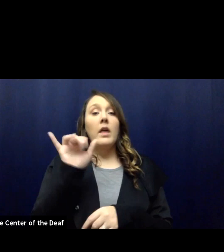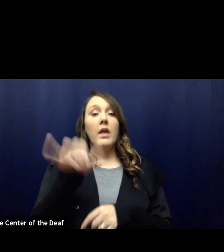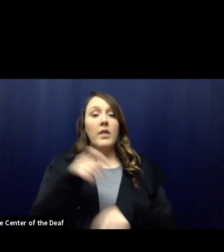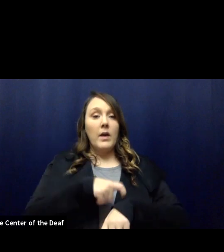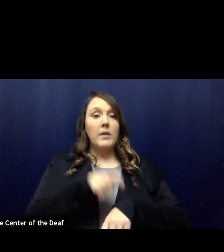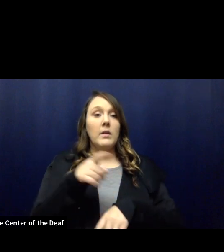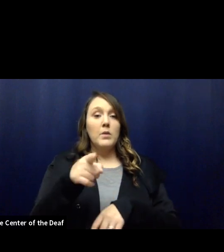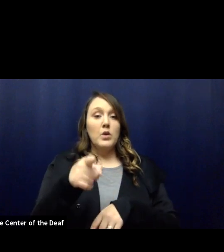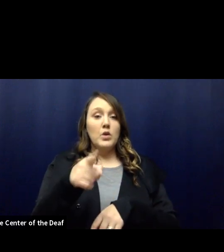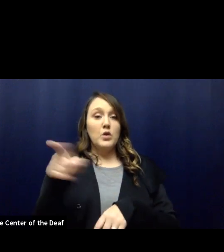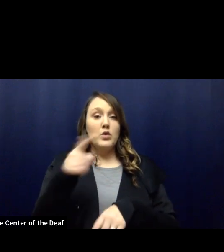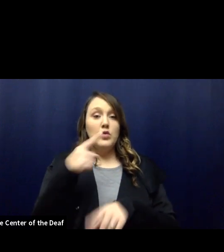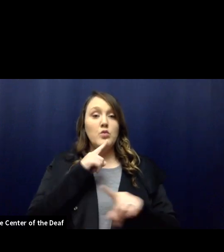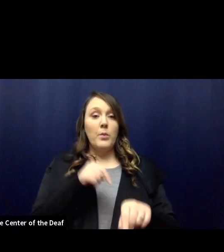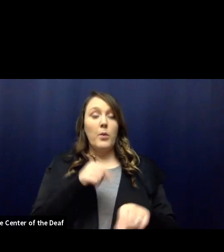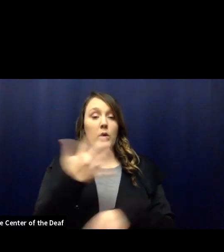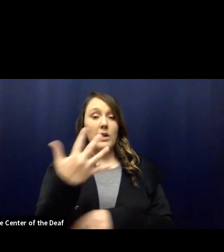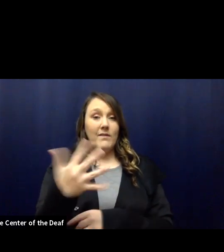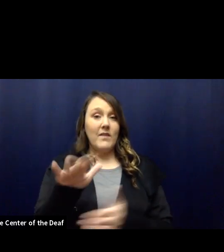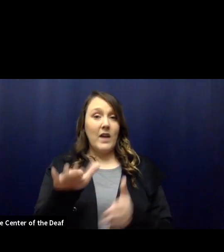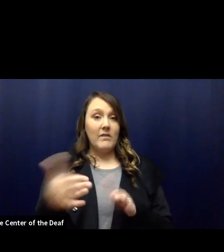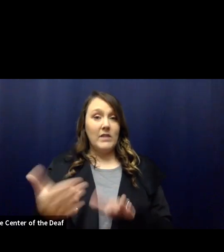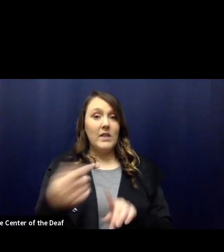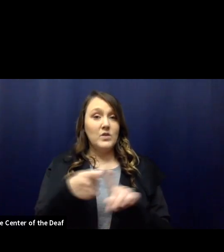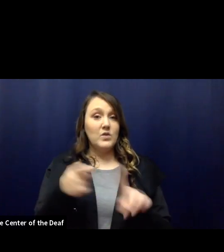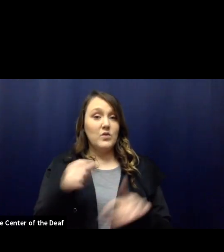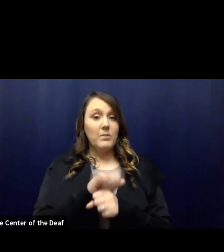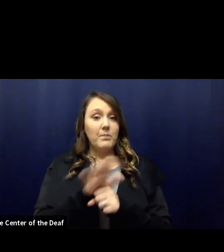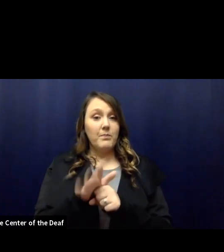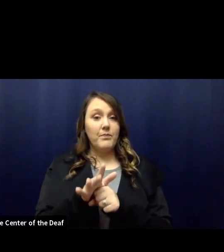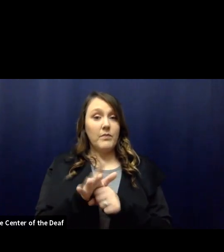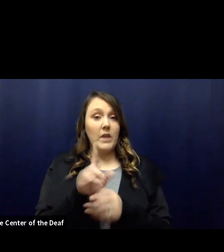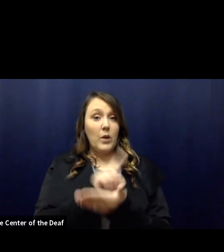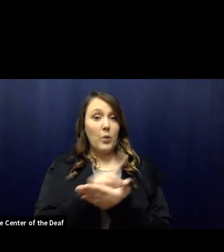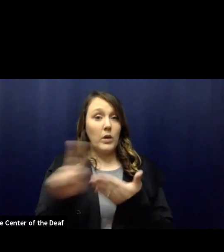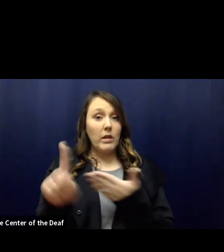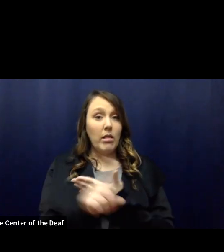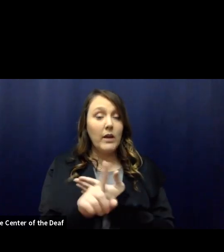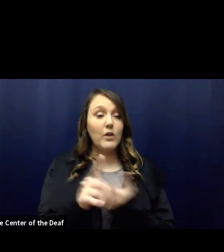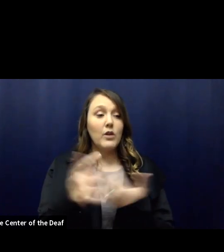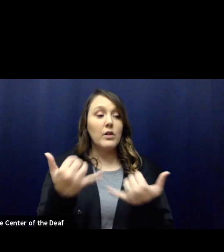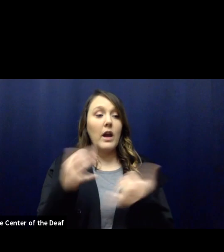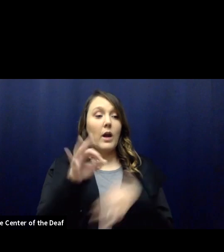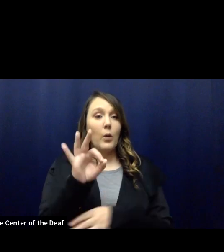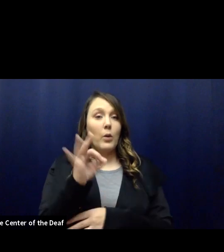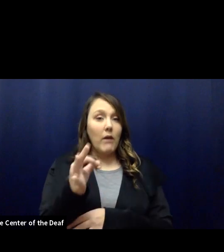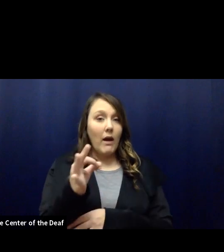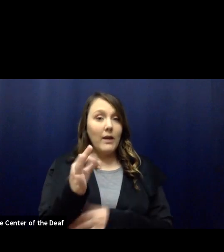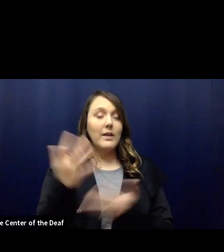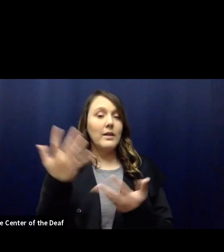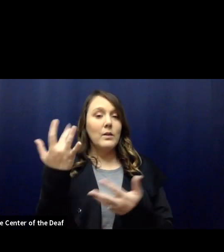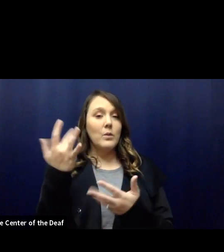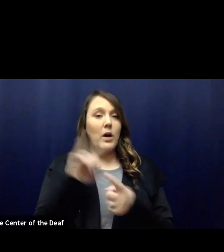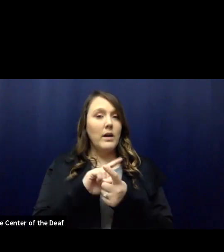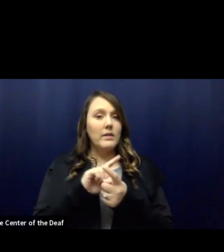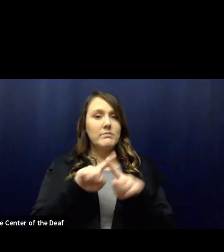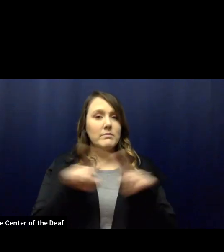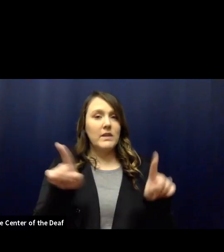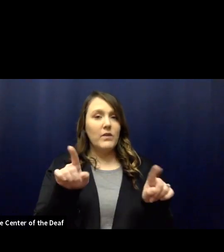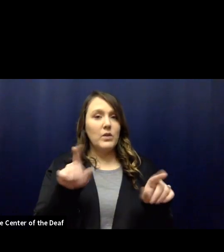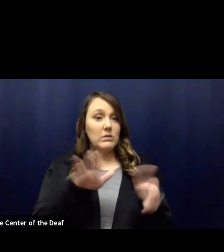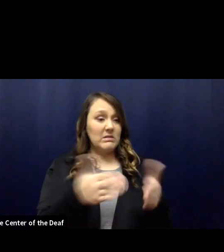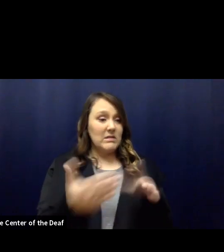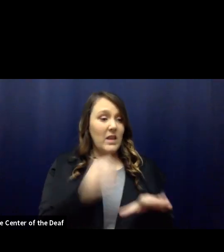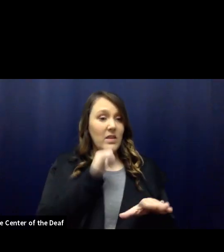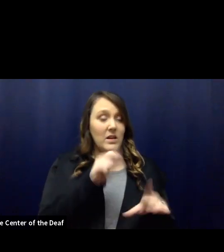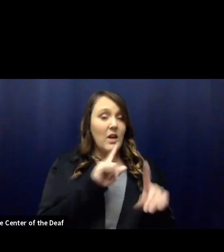reporting just 5 deaths from COVID-19, and even a week later, we're at 9. why the discrepancy are deaths being